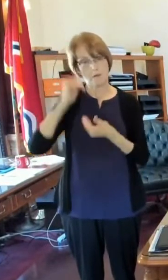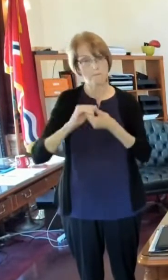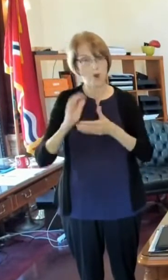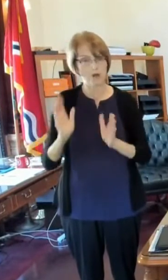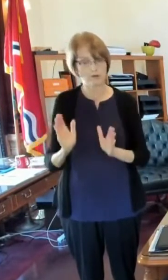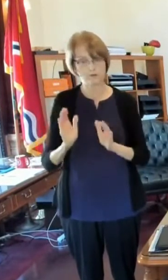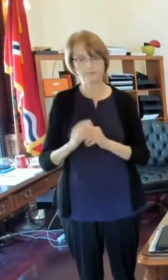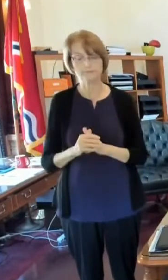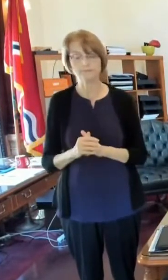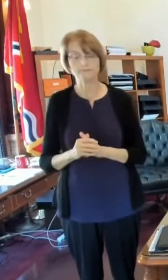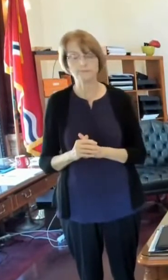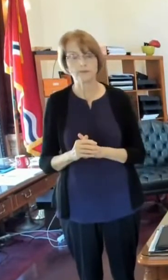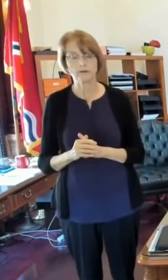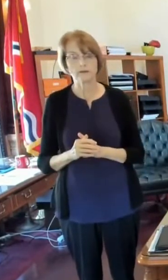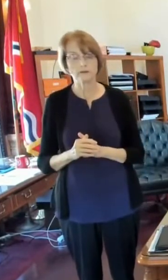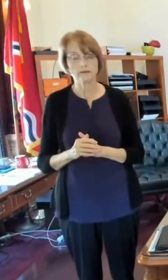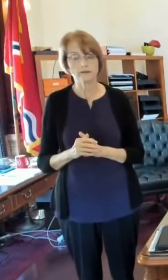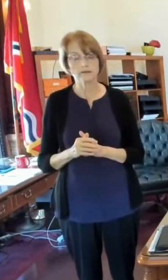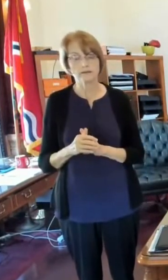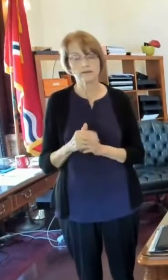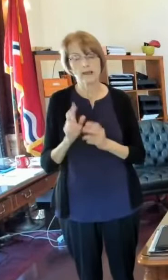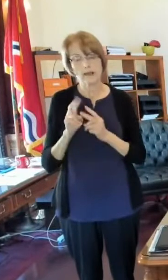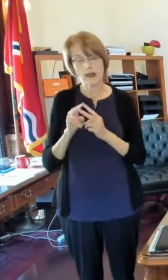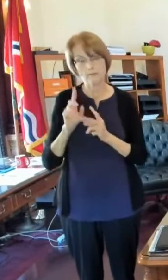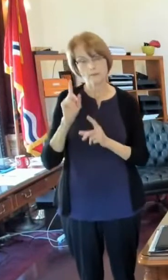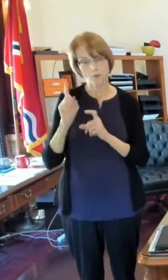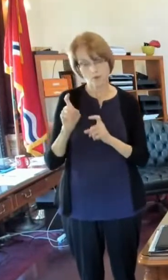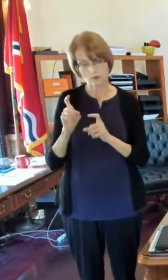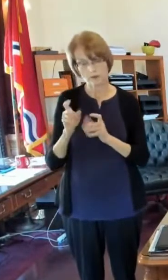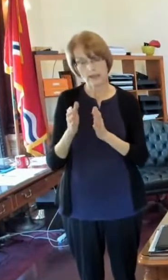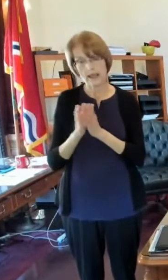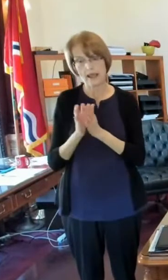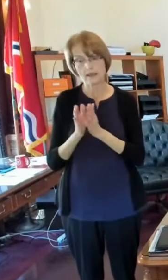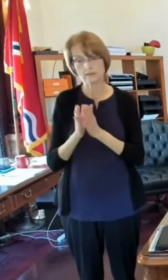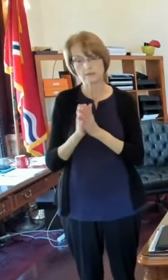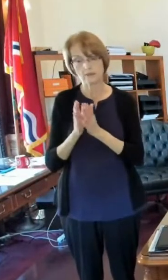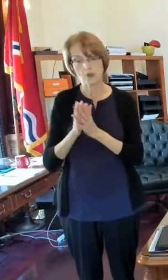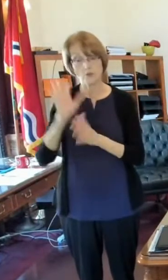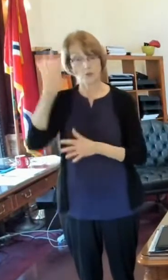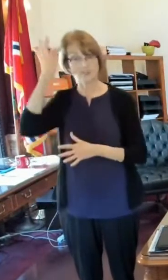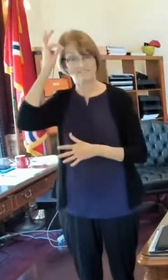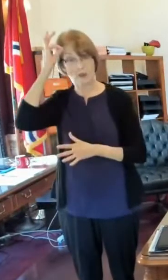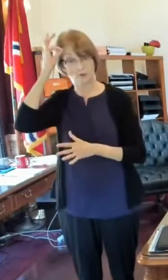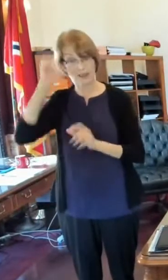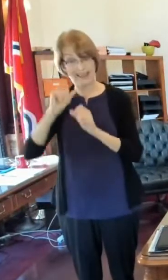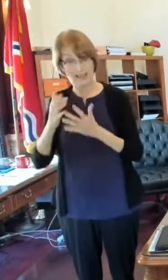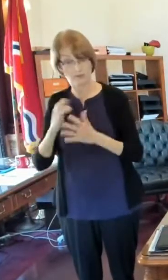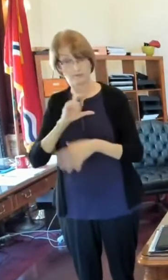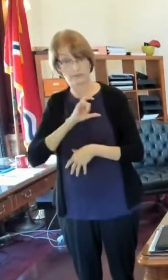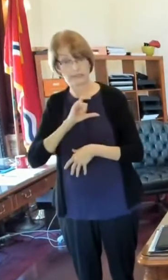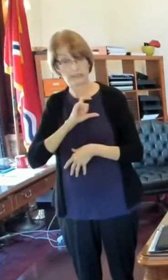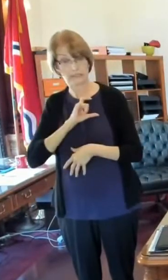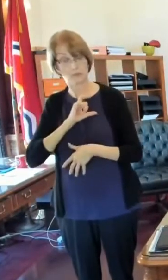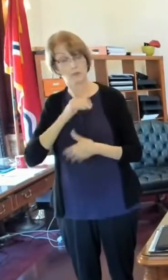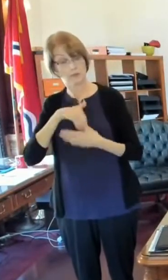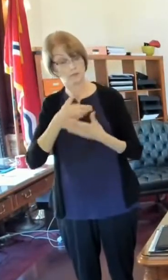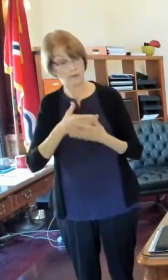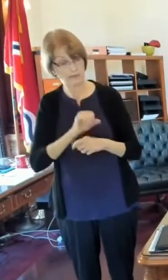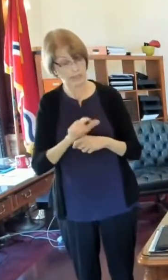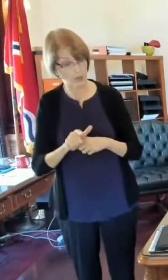So a couple of questions asking about what role federal agents will have in the city of St. Louis. Is this like